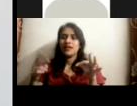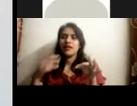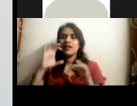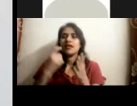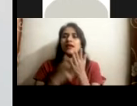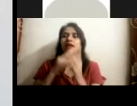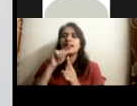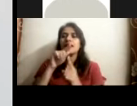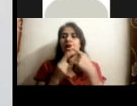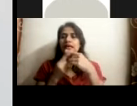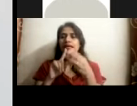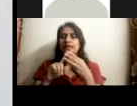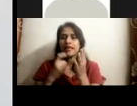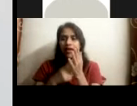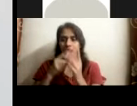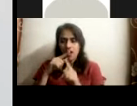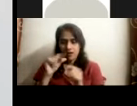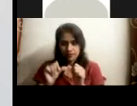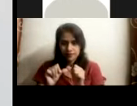how.